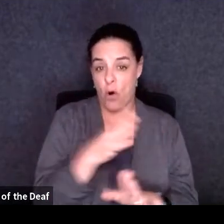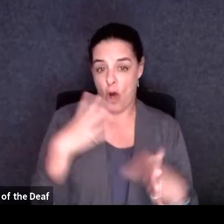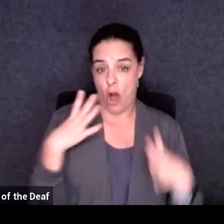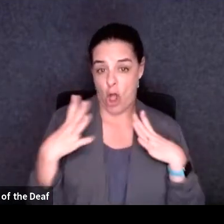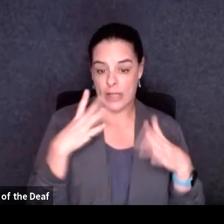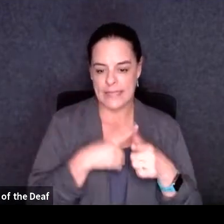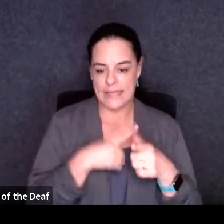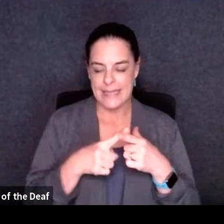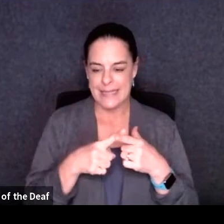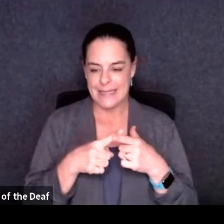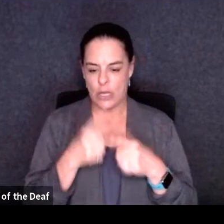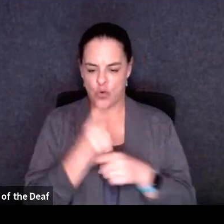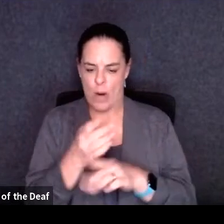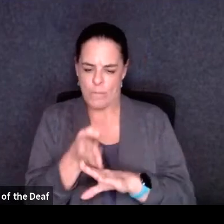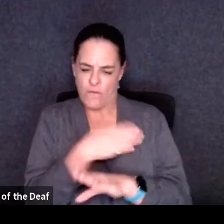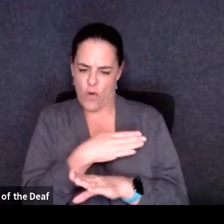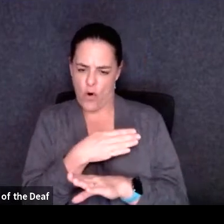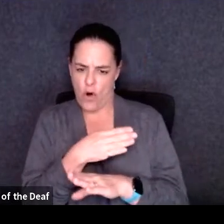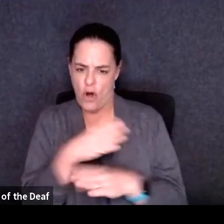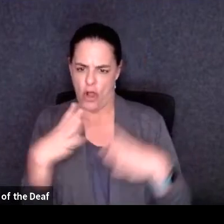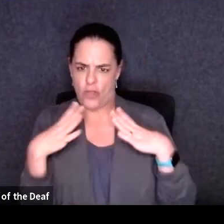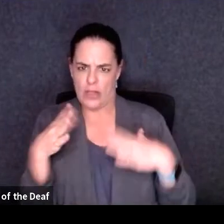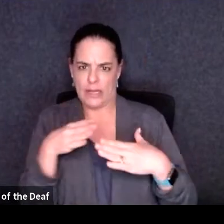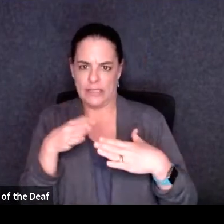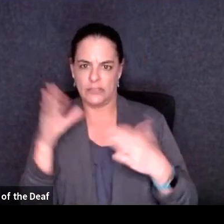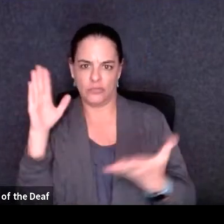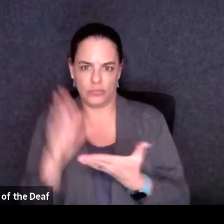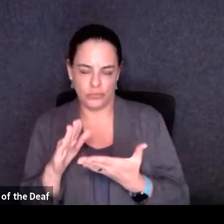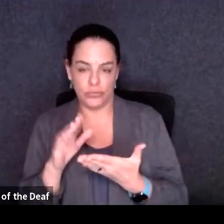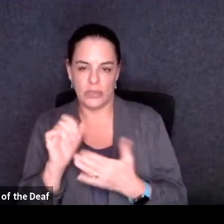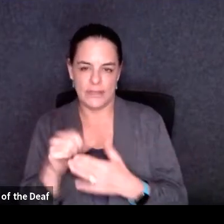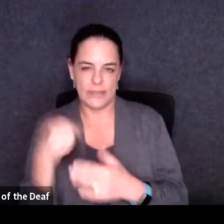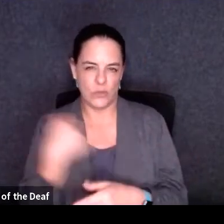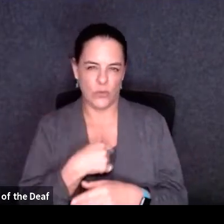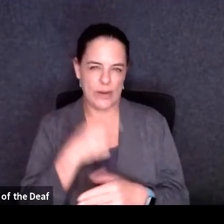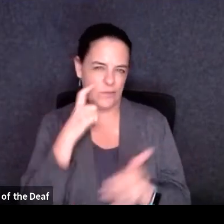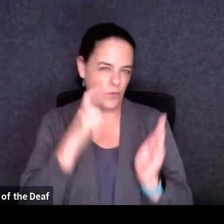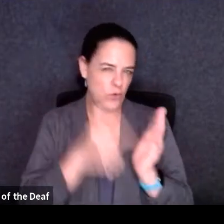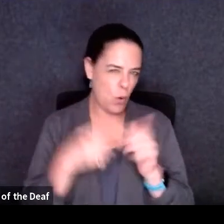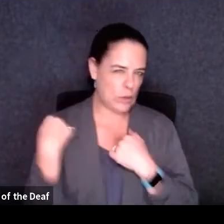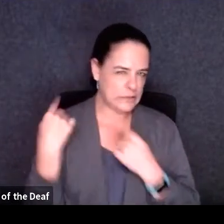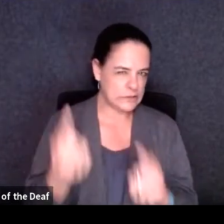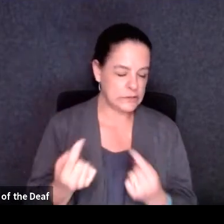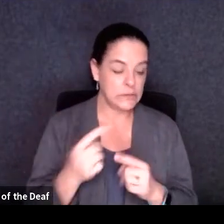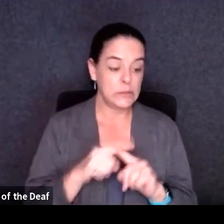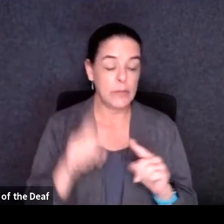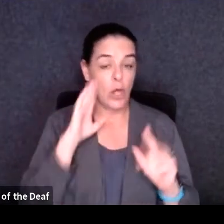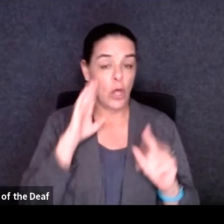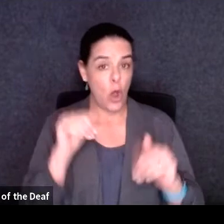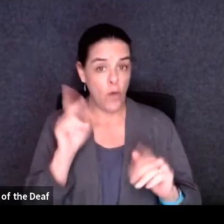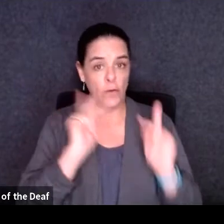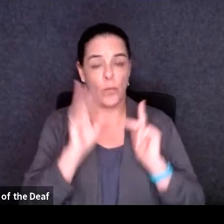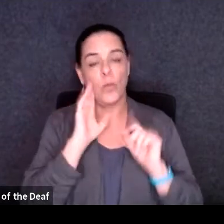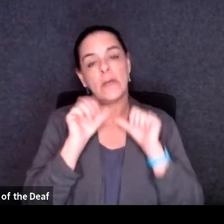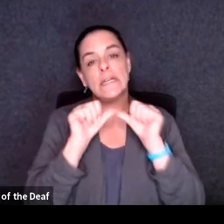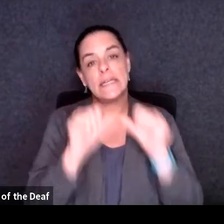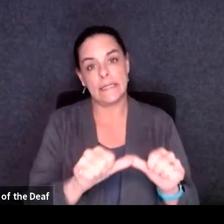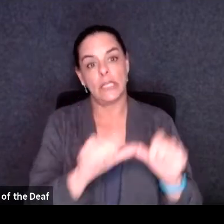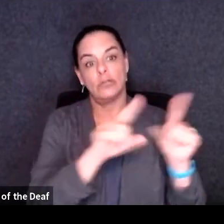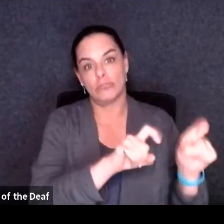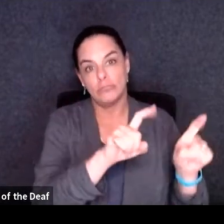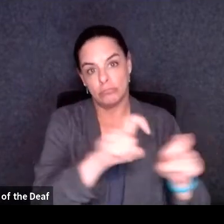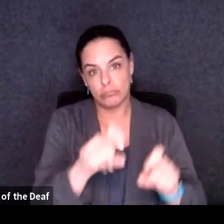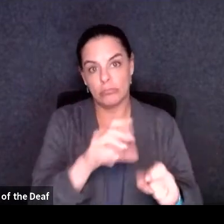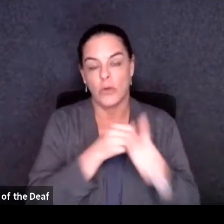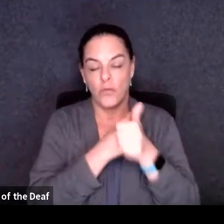off right before the holidays. So that's kind of been the trend of what we've seen. But hopefully people will continue to get tested, and again,